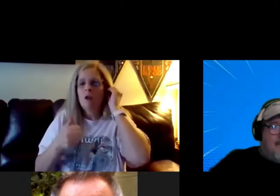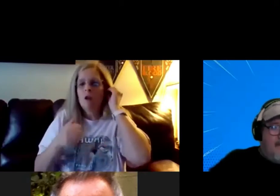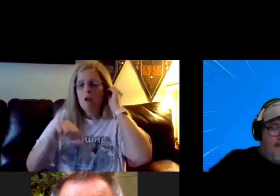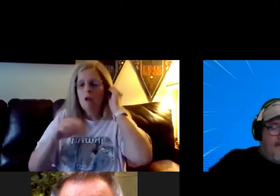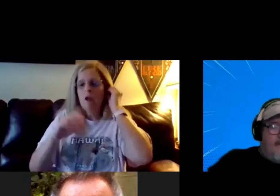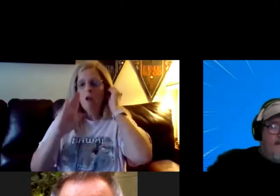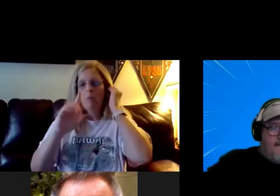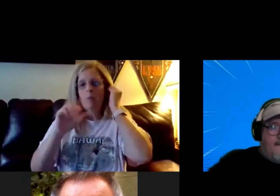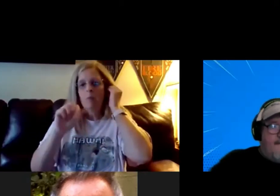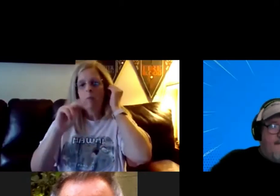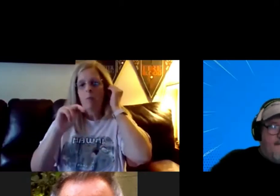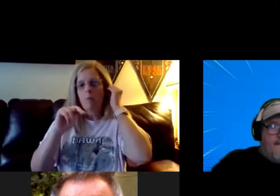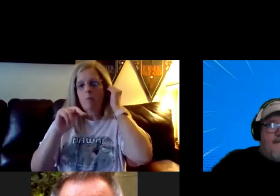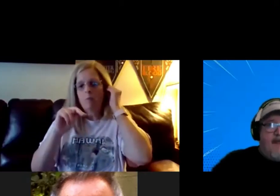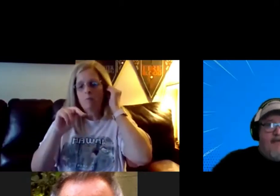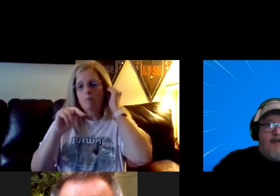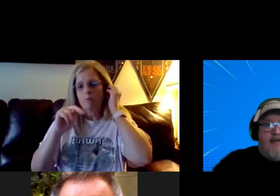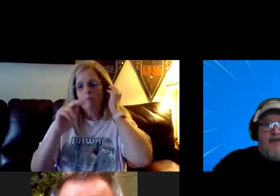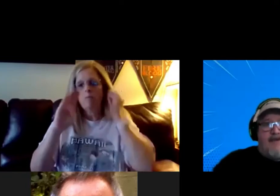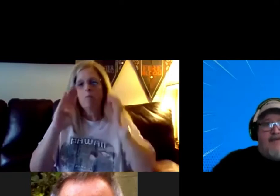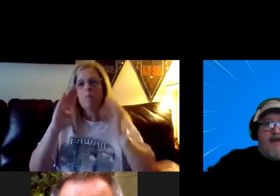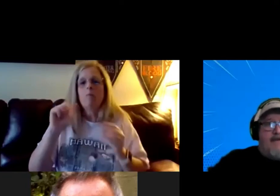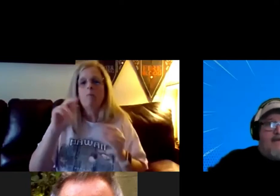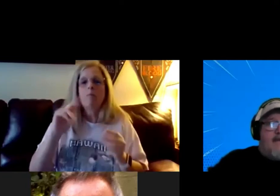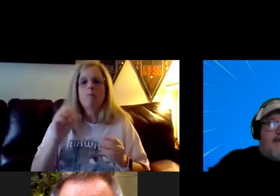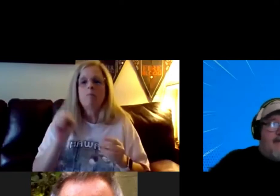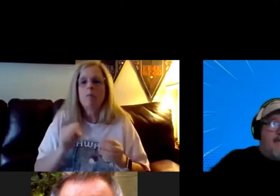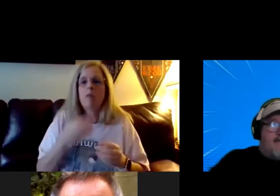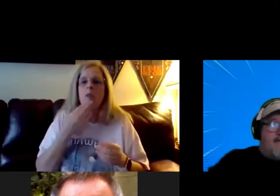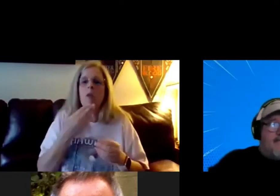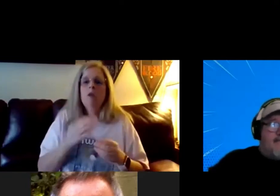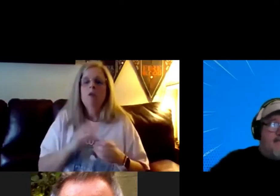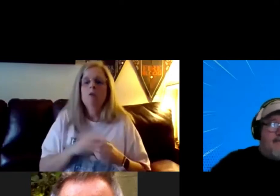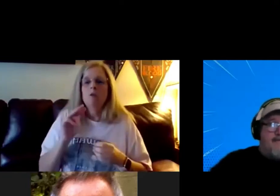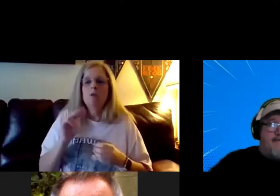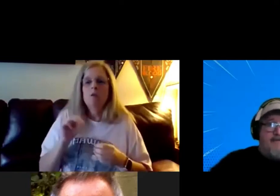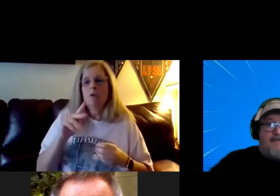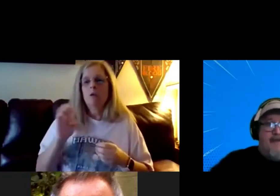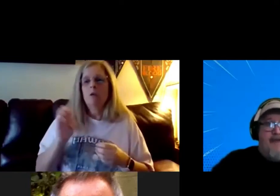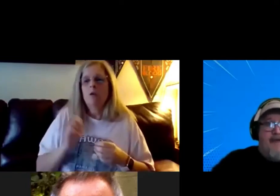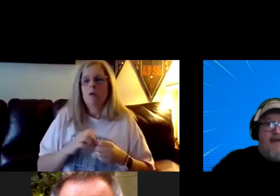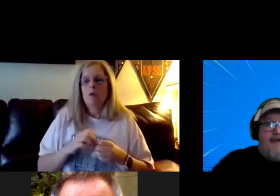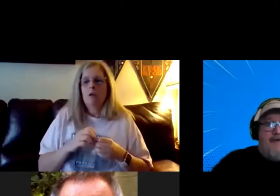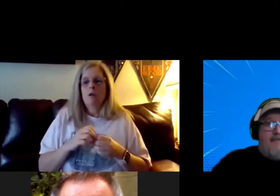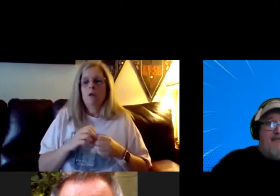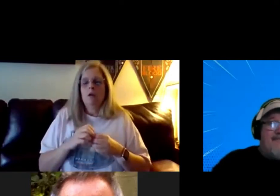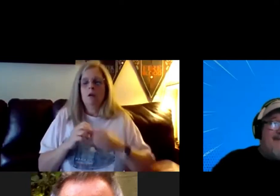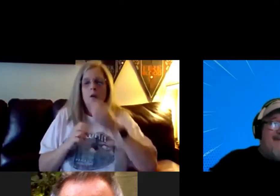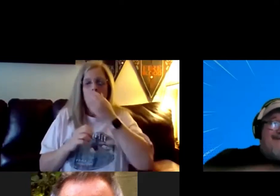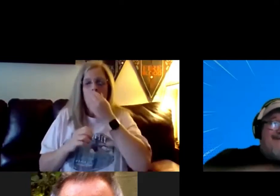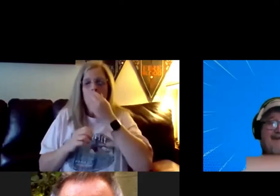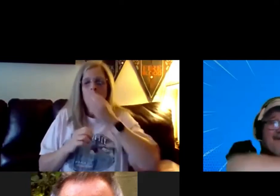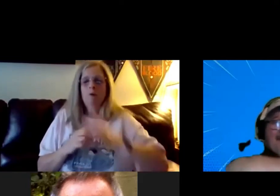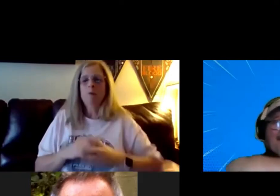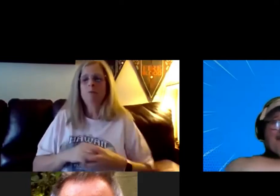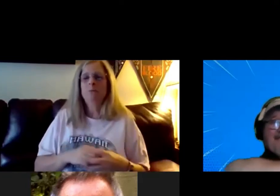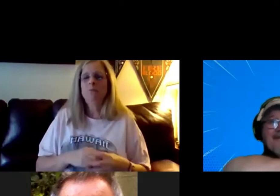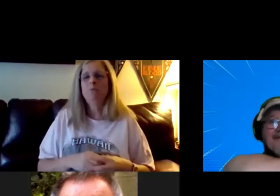might have missed. Thank you very much, Mike. And you're right, it is a country as big as it is.